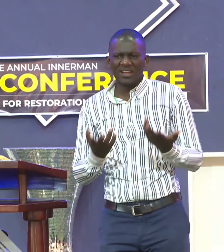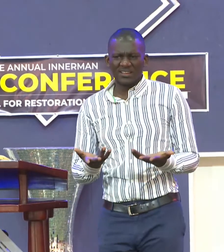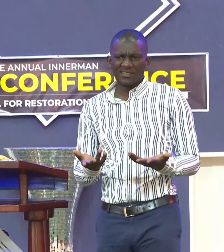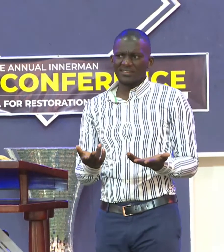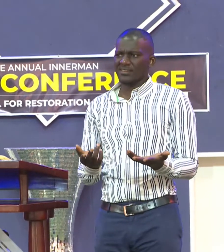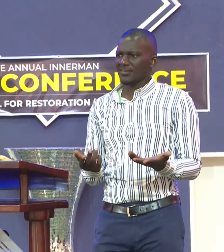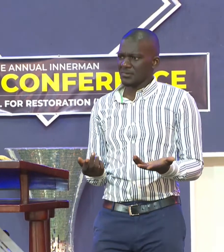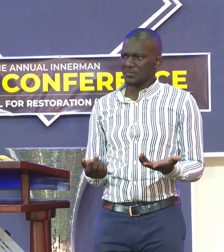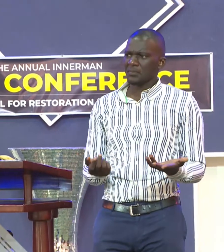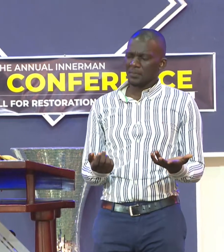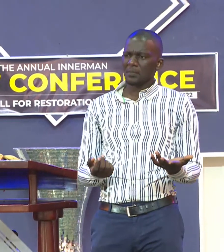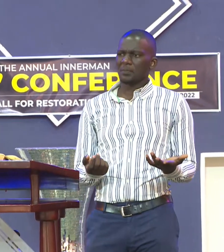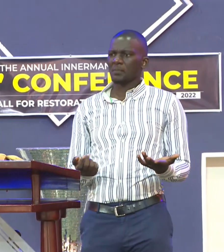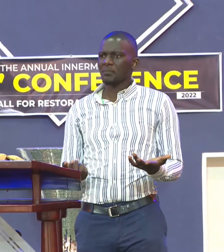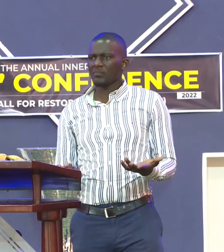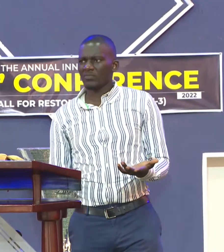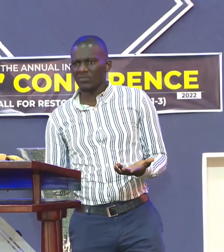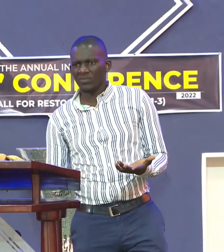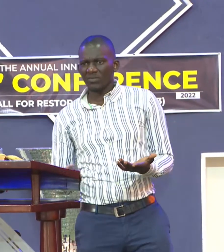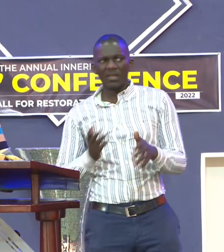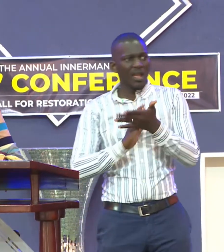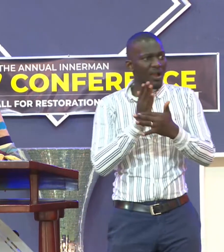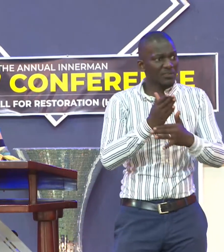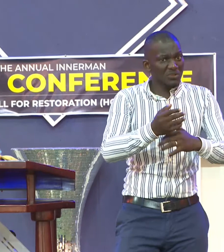the things you feel are demanding of you to do.